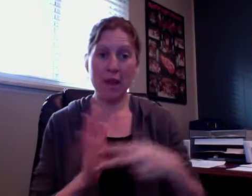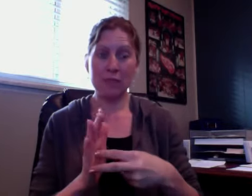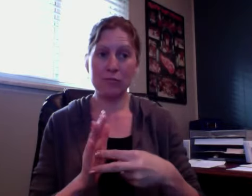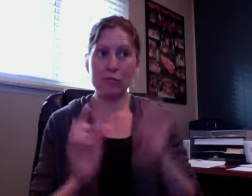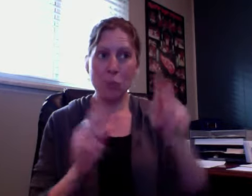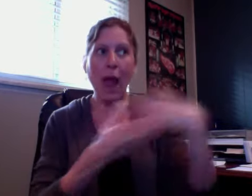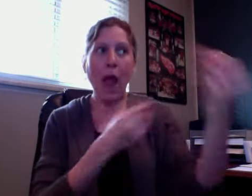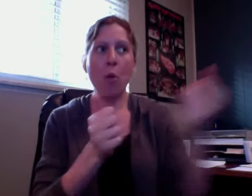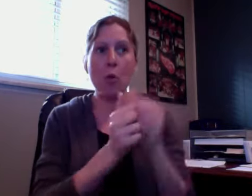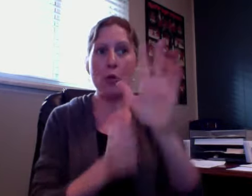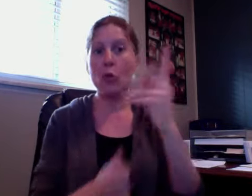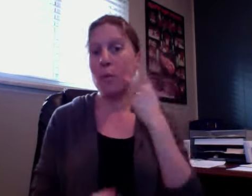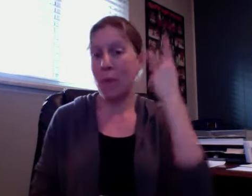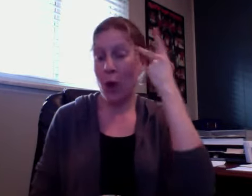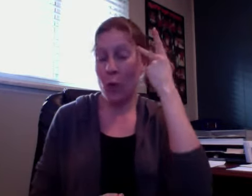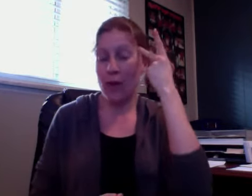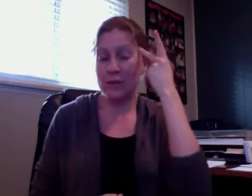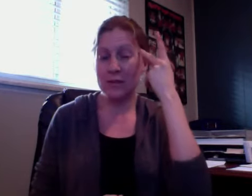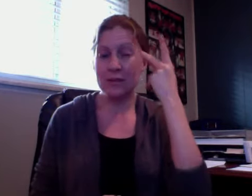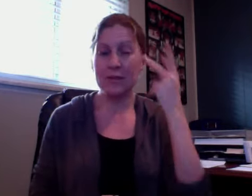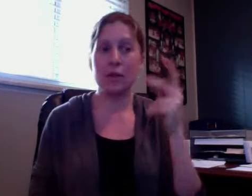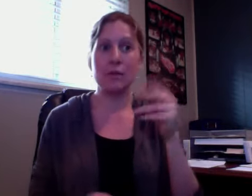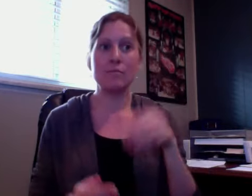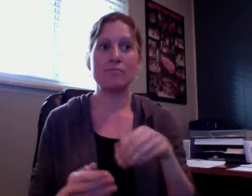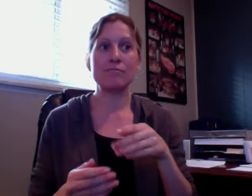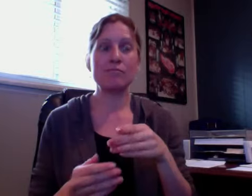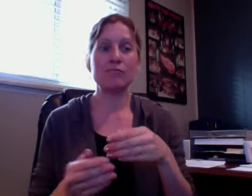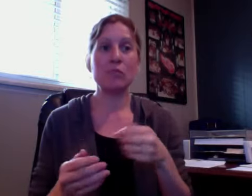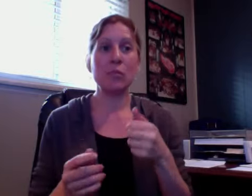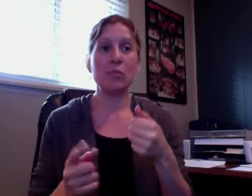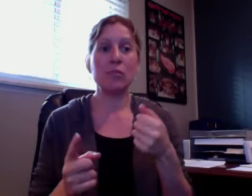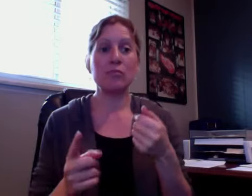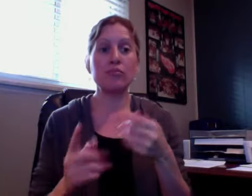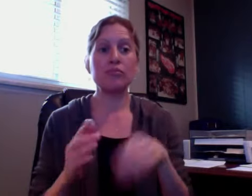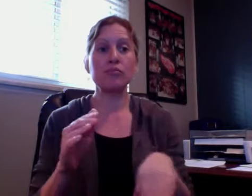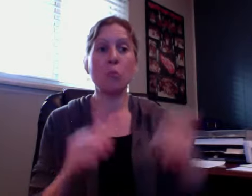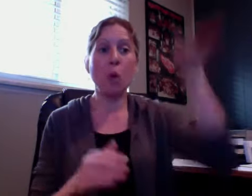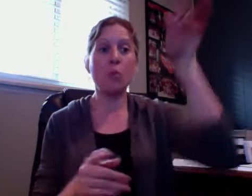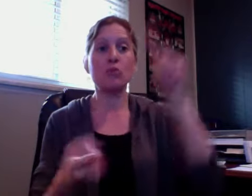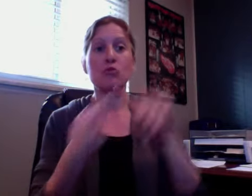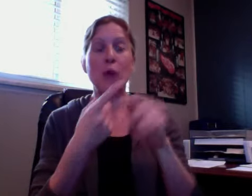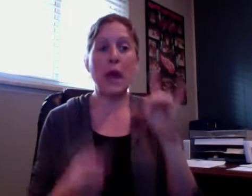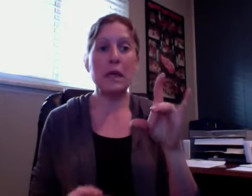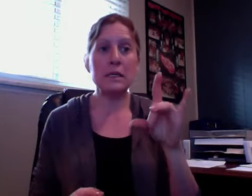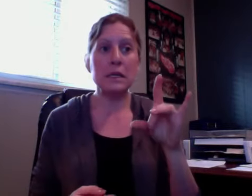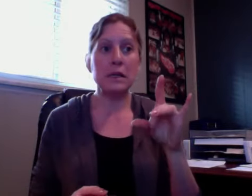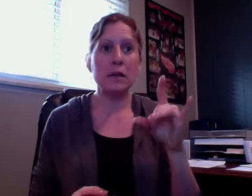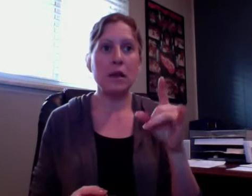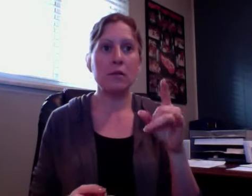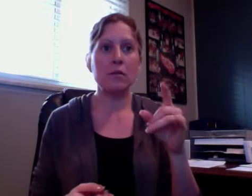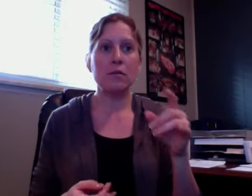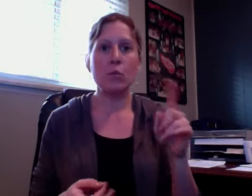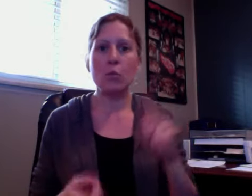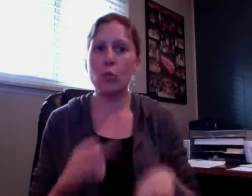and very challenging, and then you hit 18, and you're thrown with, do you stay home? Because in a Hispanic family,